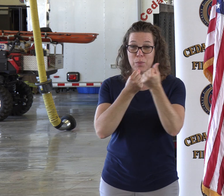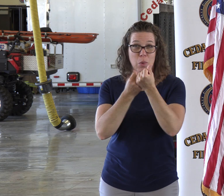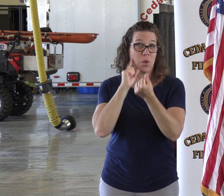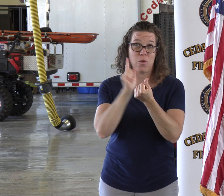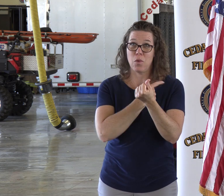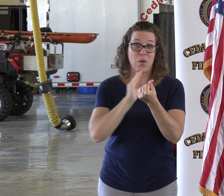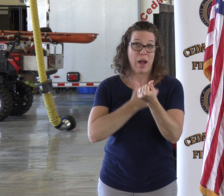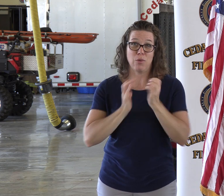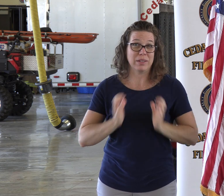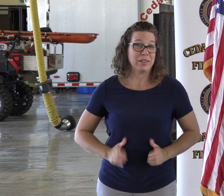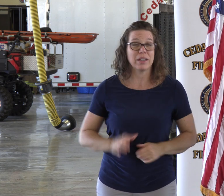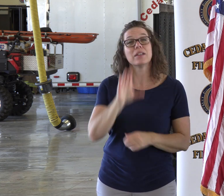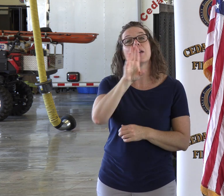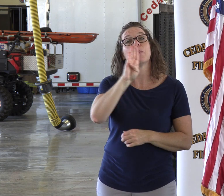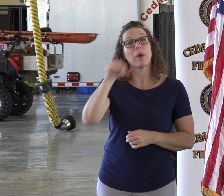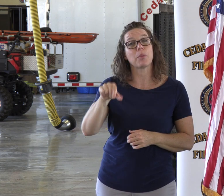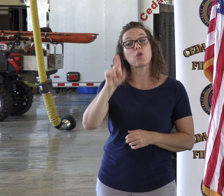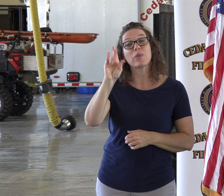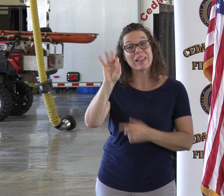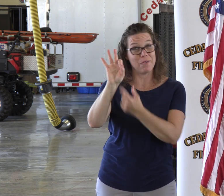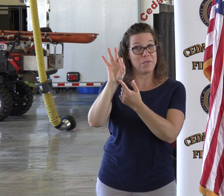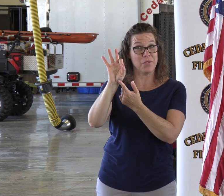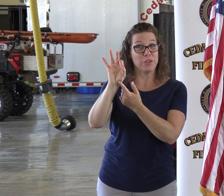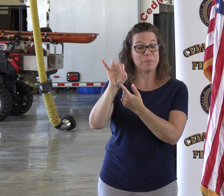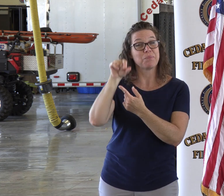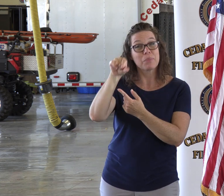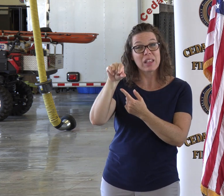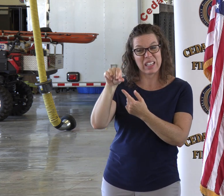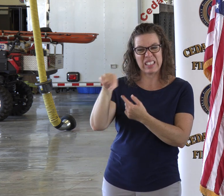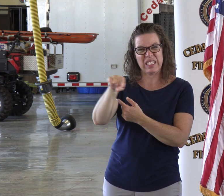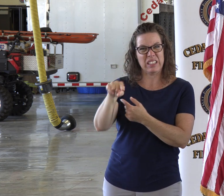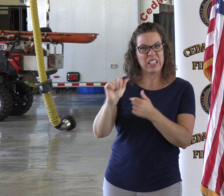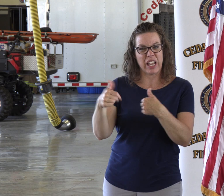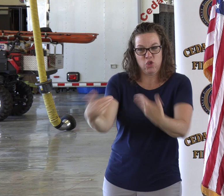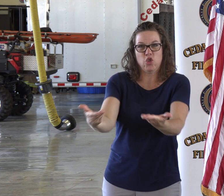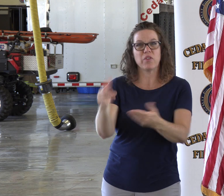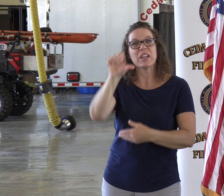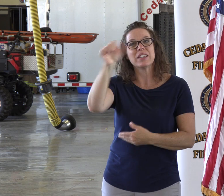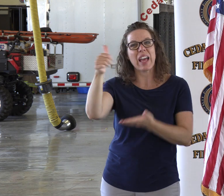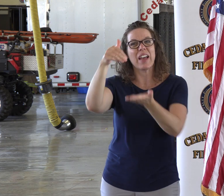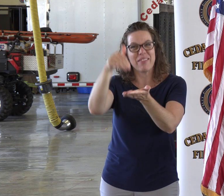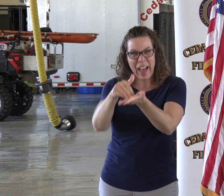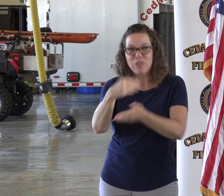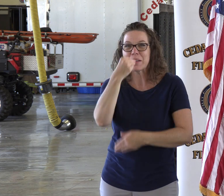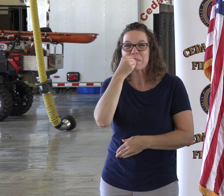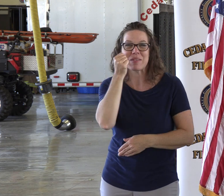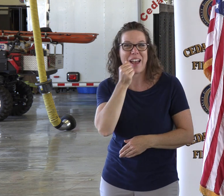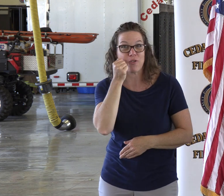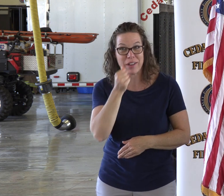our citizens. Barbecue Relief has the ability to serve 10,000 or more meals a